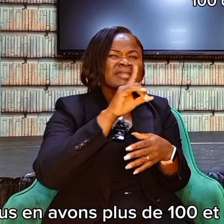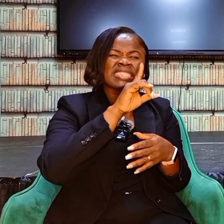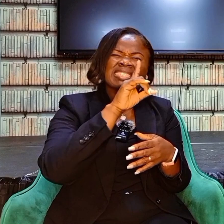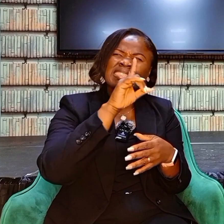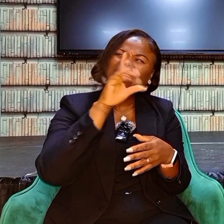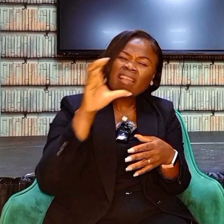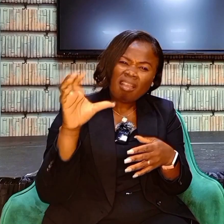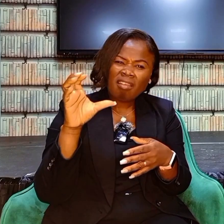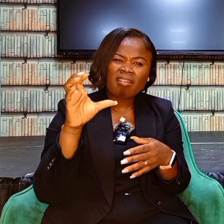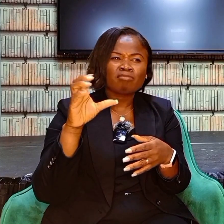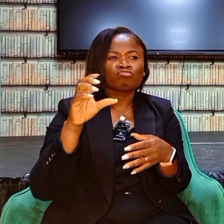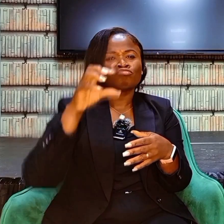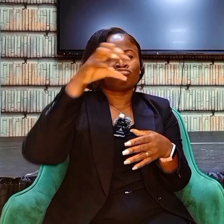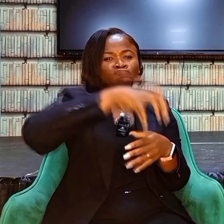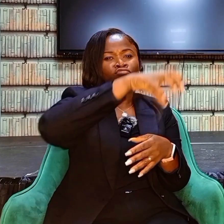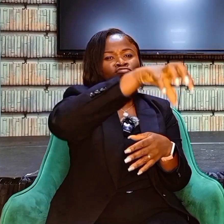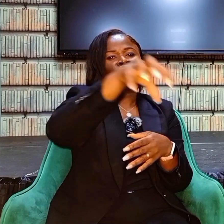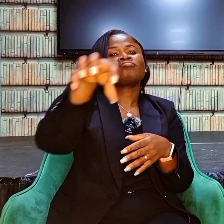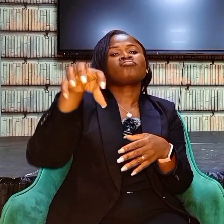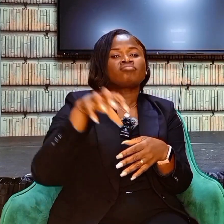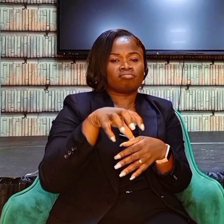districts,